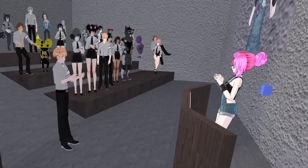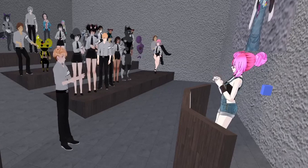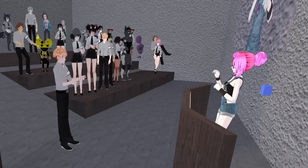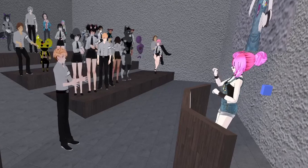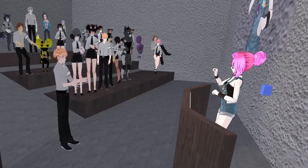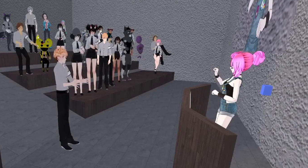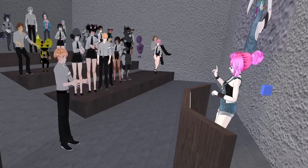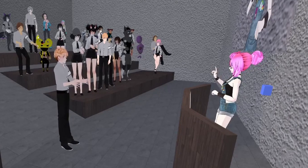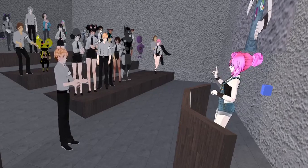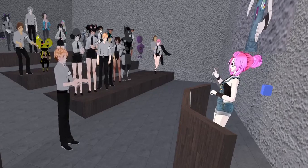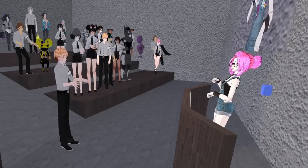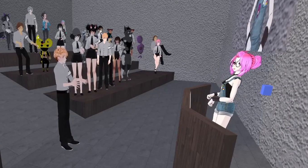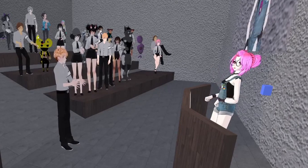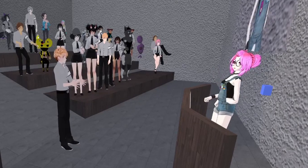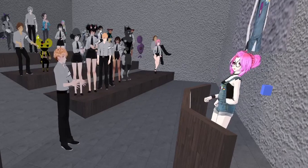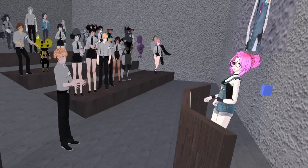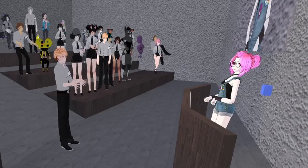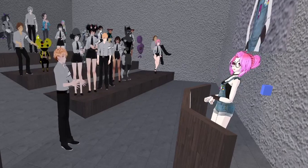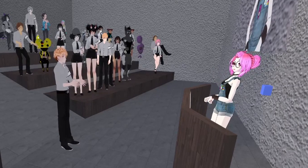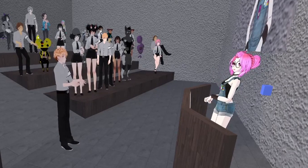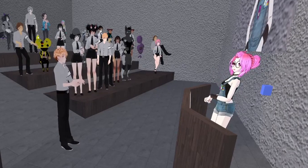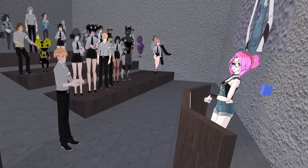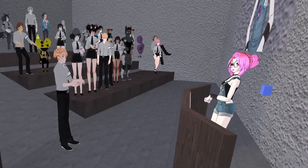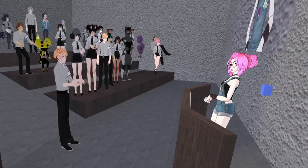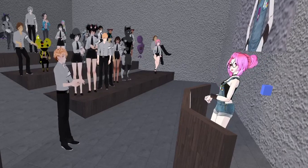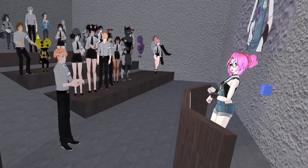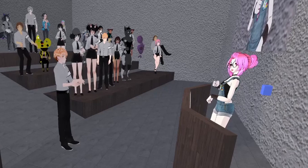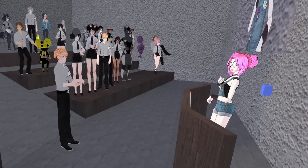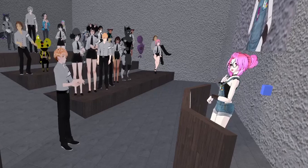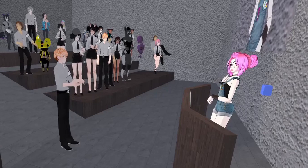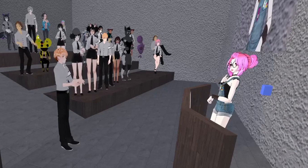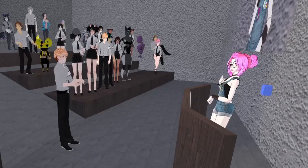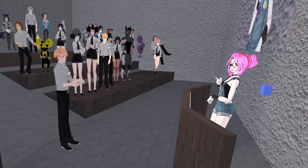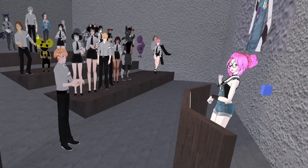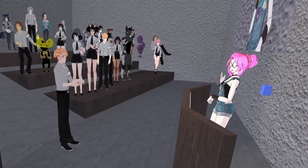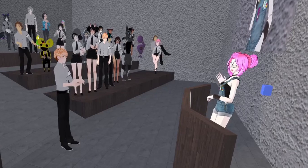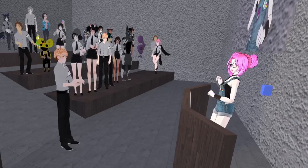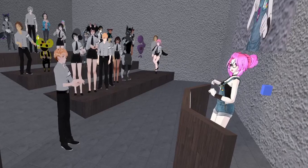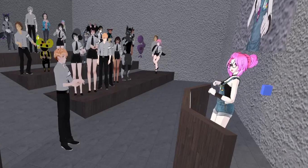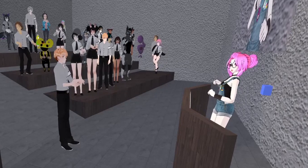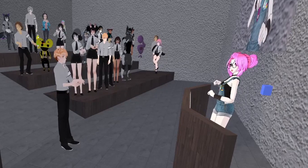SEE? Or are you going to be teaching one? Paige, I feel like I've covered that before. Have you recorded it, though?